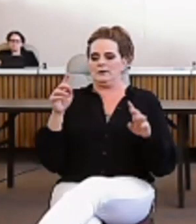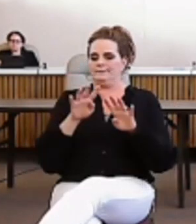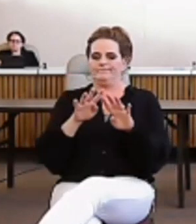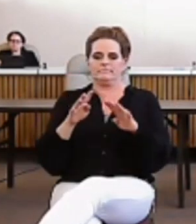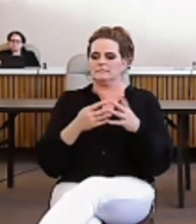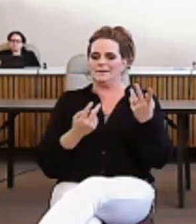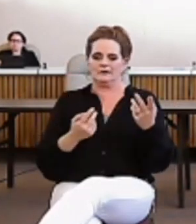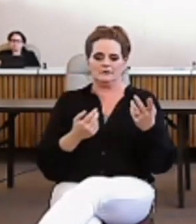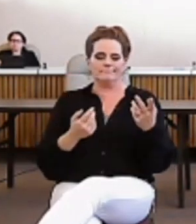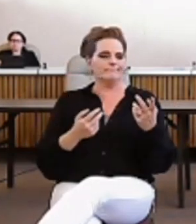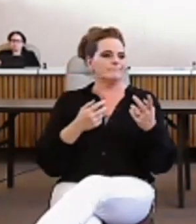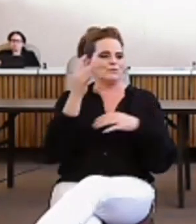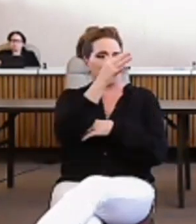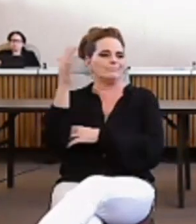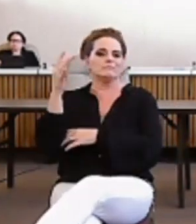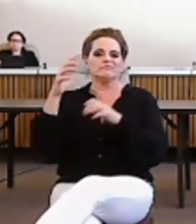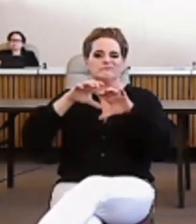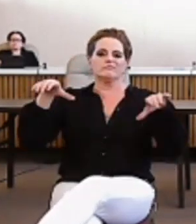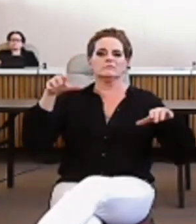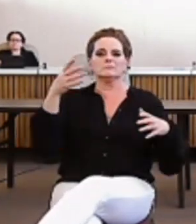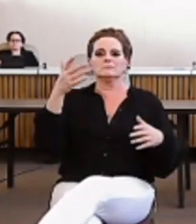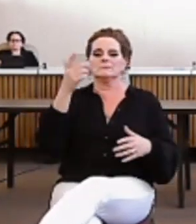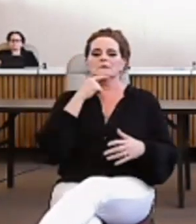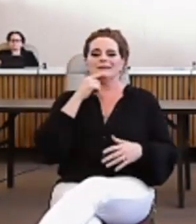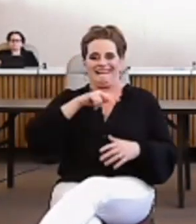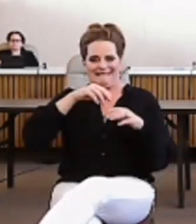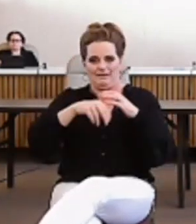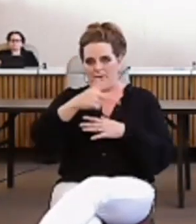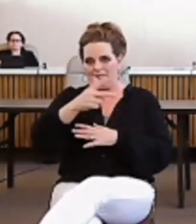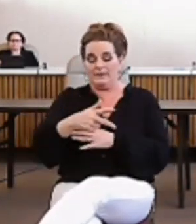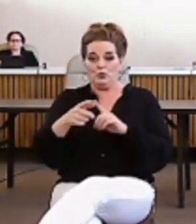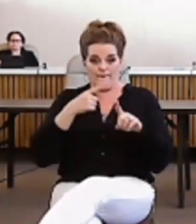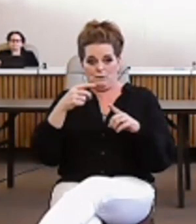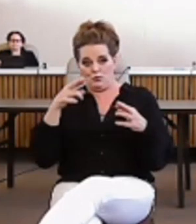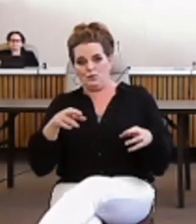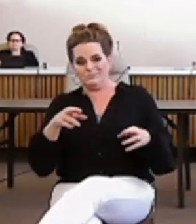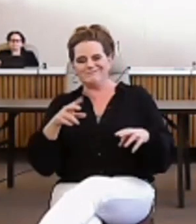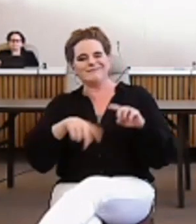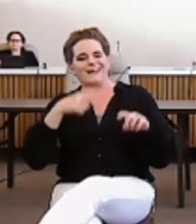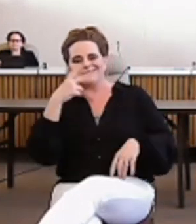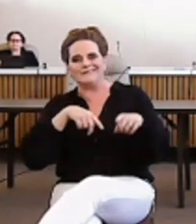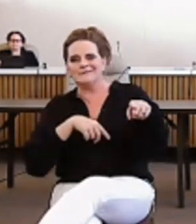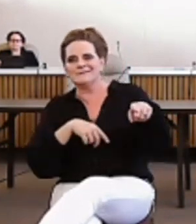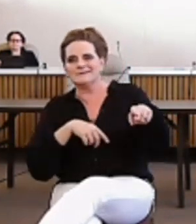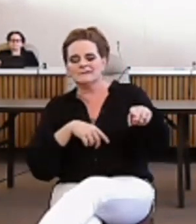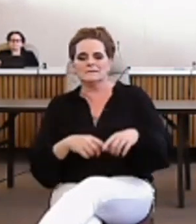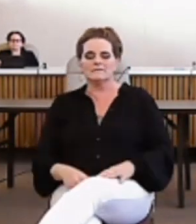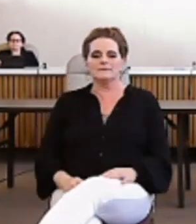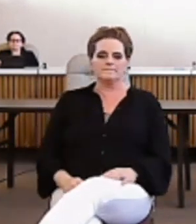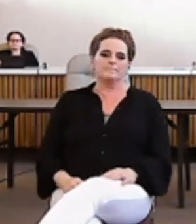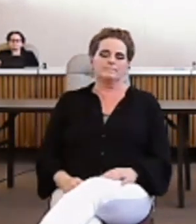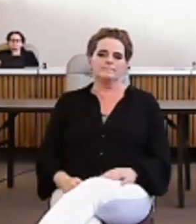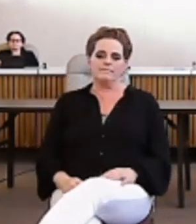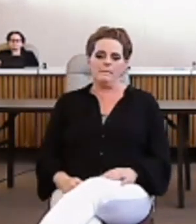Brighton Henrietta Town Line Road and the parking lot. So from the road, you really can't even see the vehicles parked in front of the building.